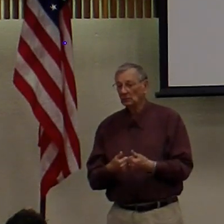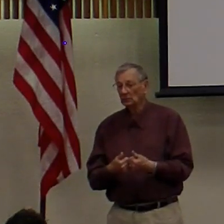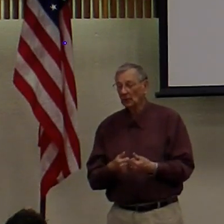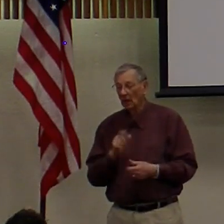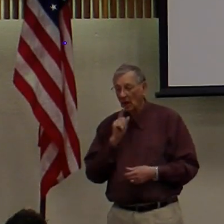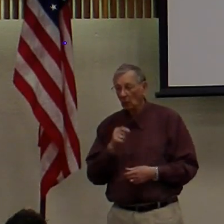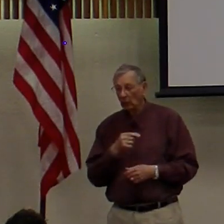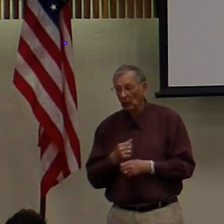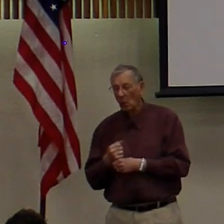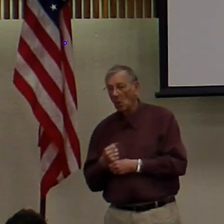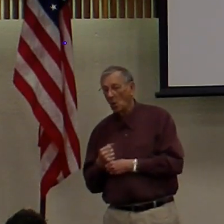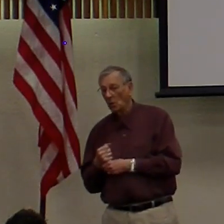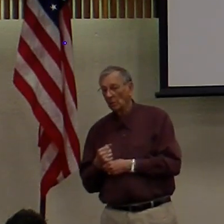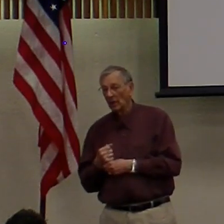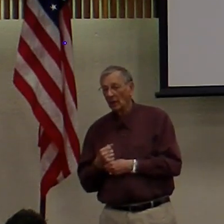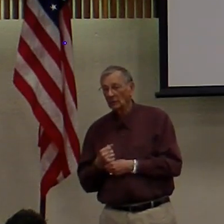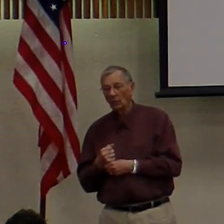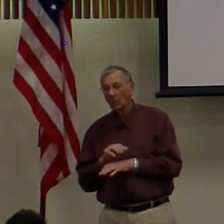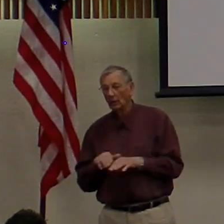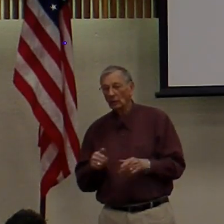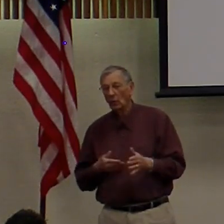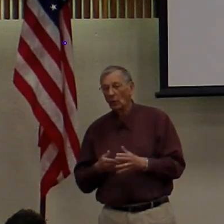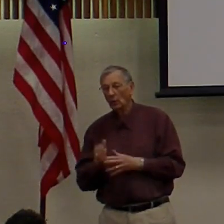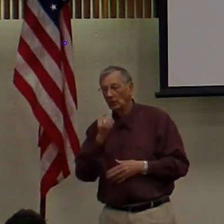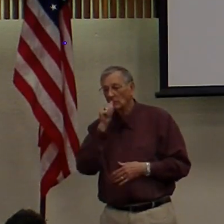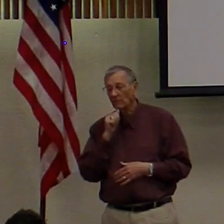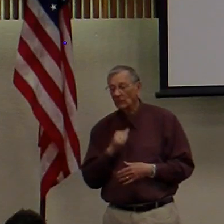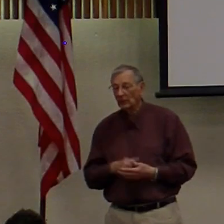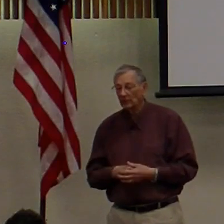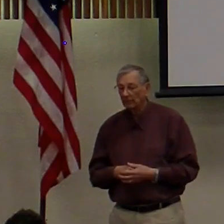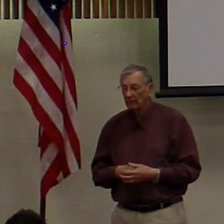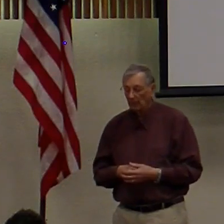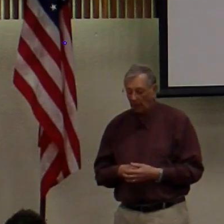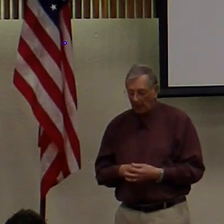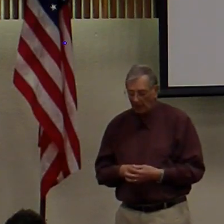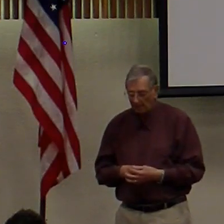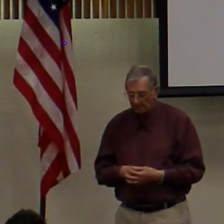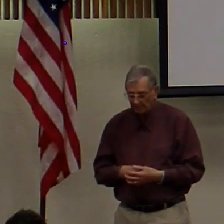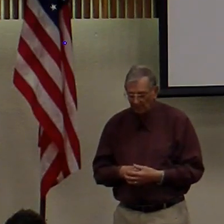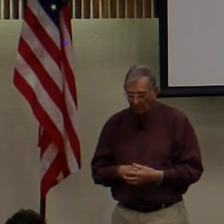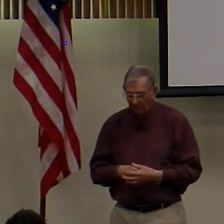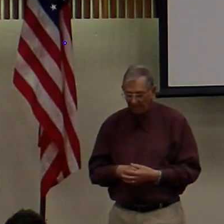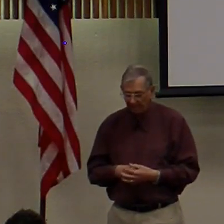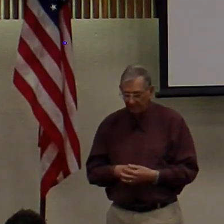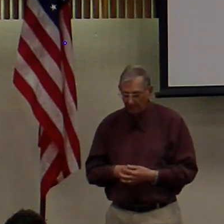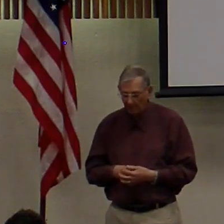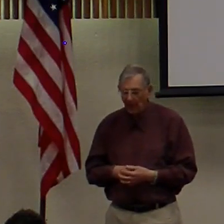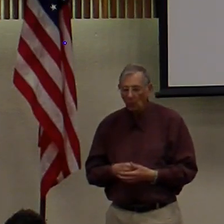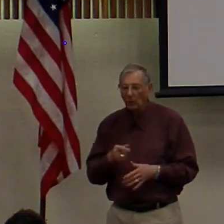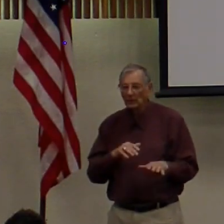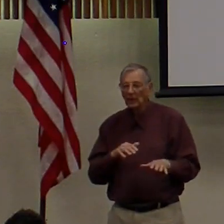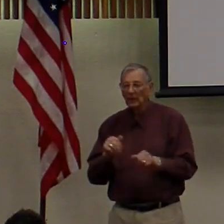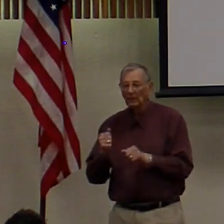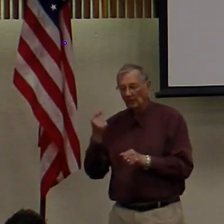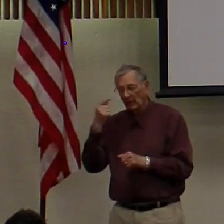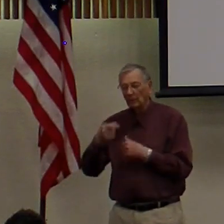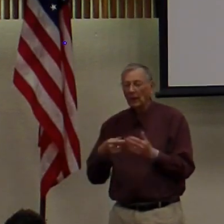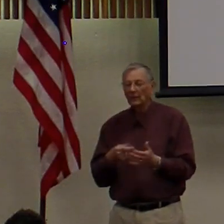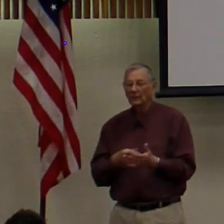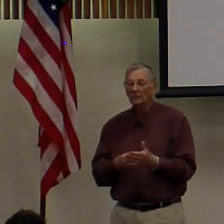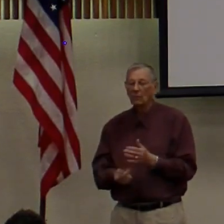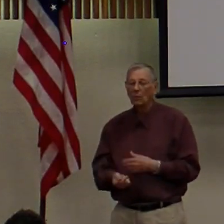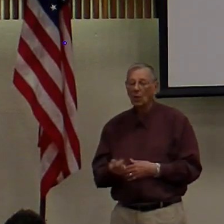Are we holding back so we don't have to go through it? And that's what I want you to leave here thinking about this